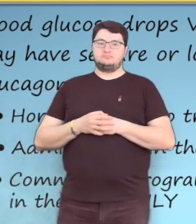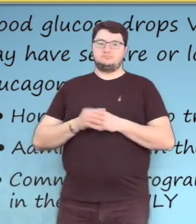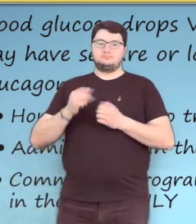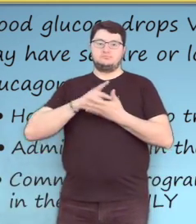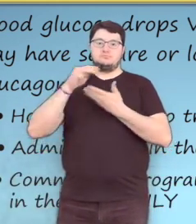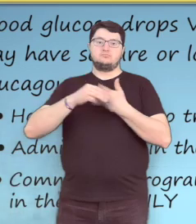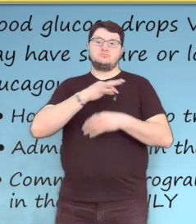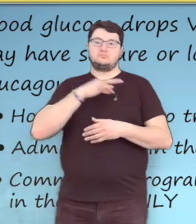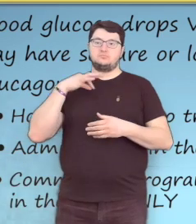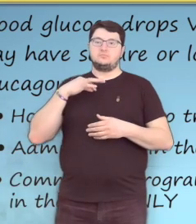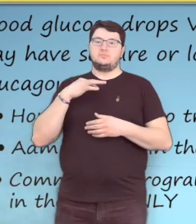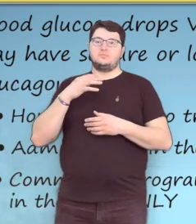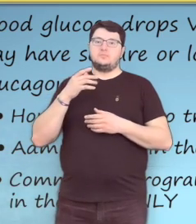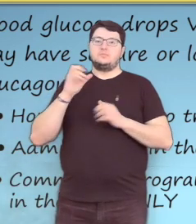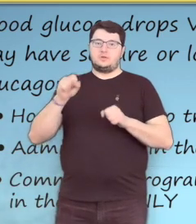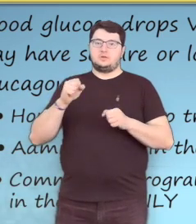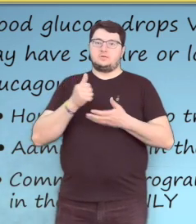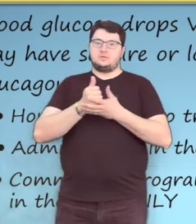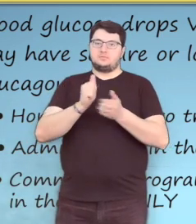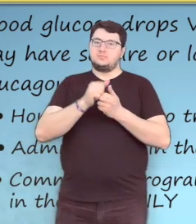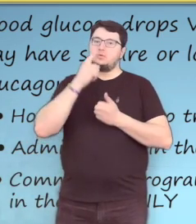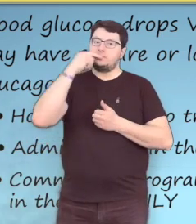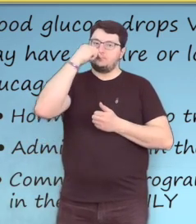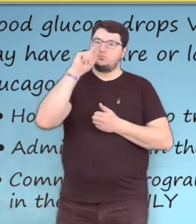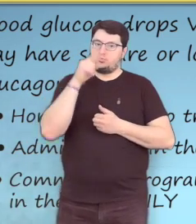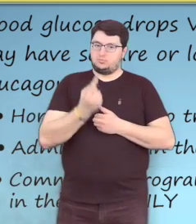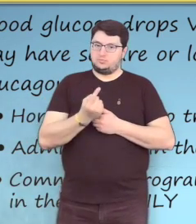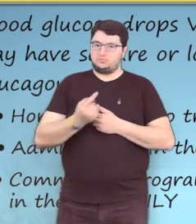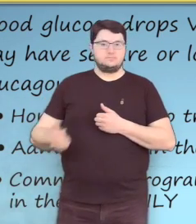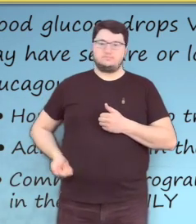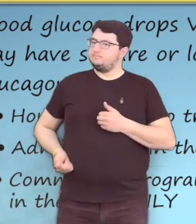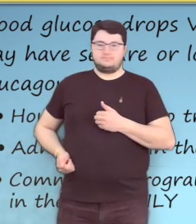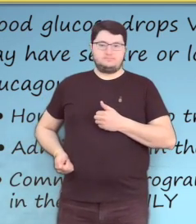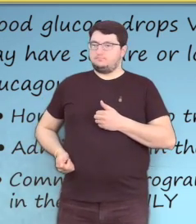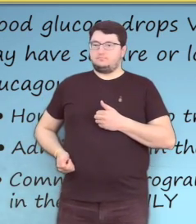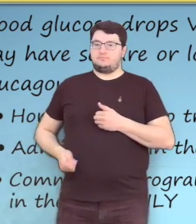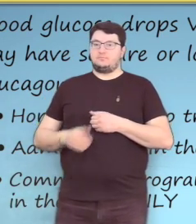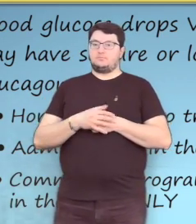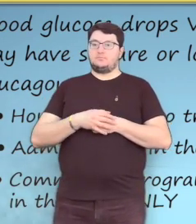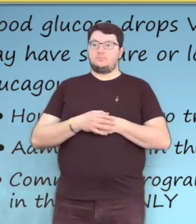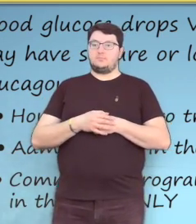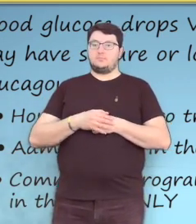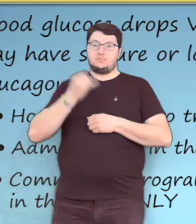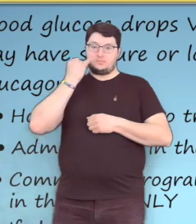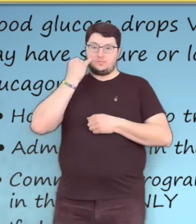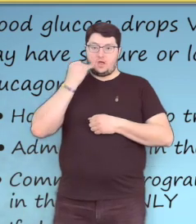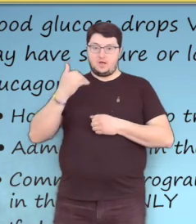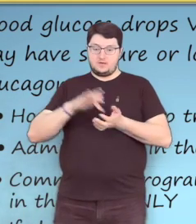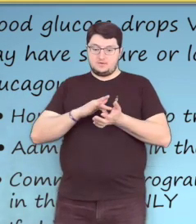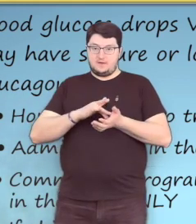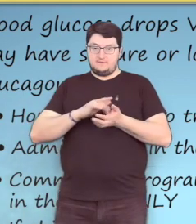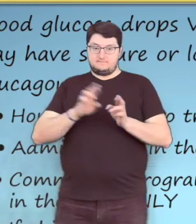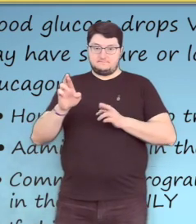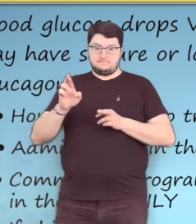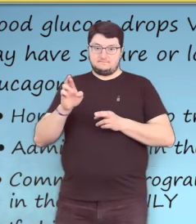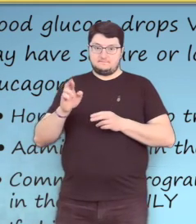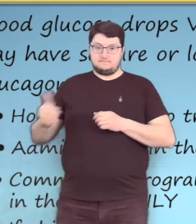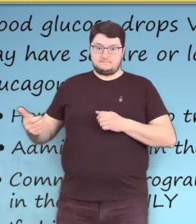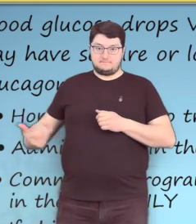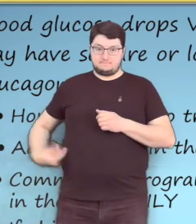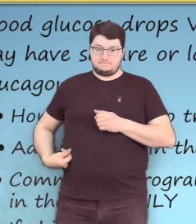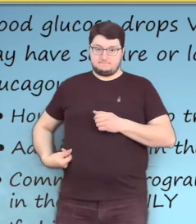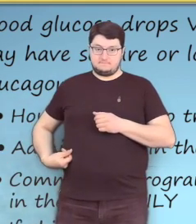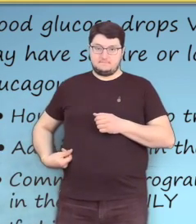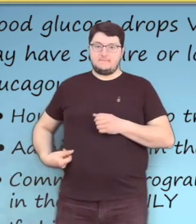Community program staff can administer glucagon in the nose only. If the child has glucagon available by